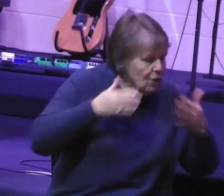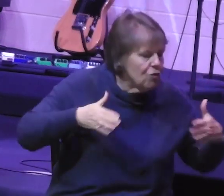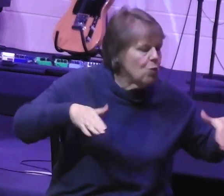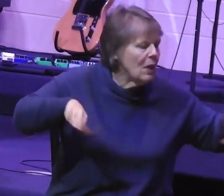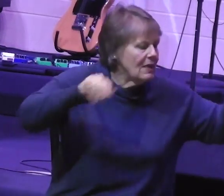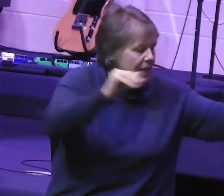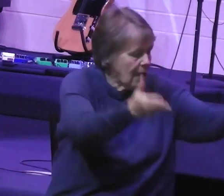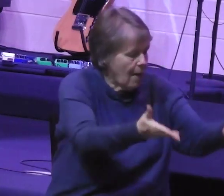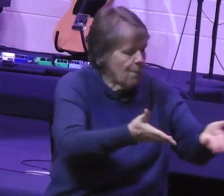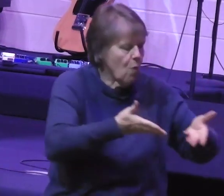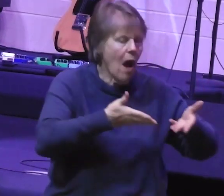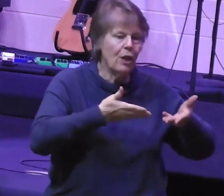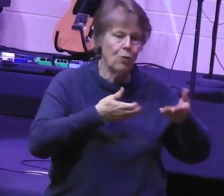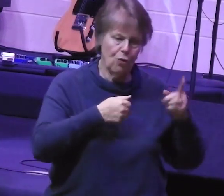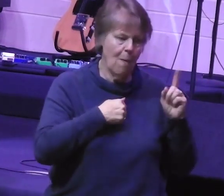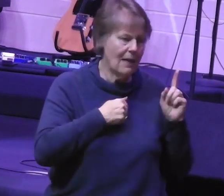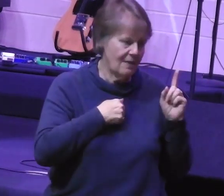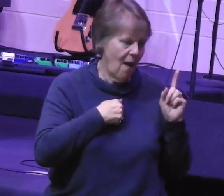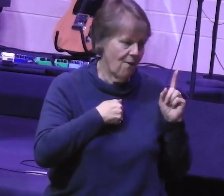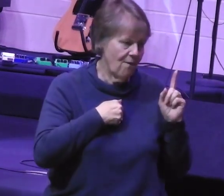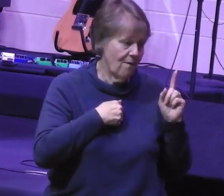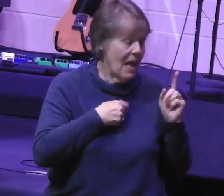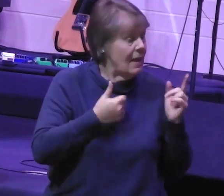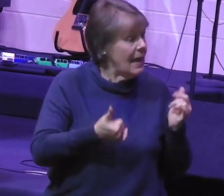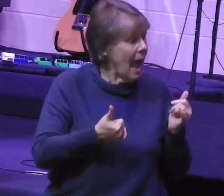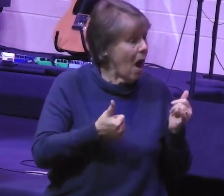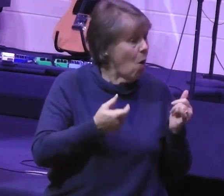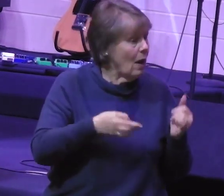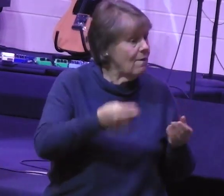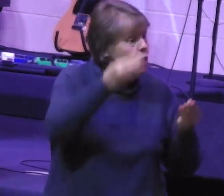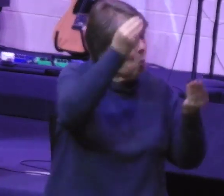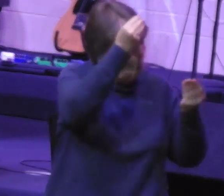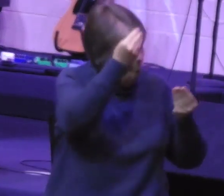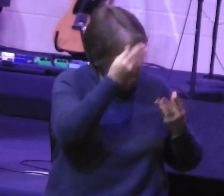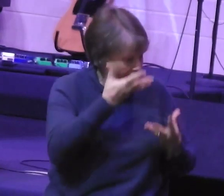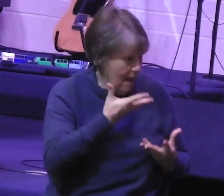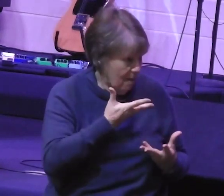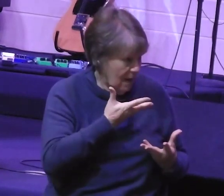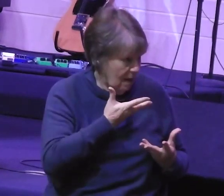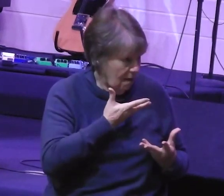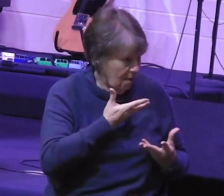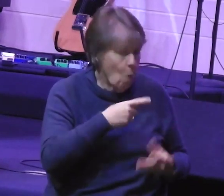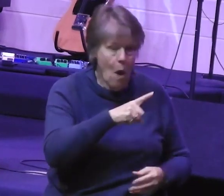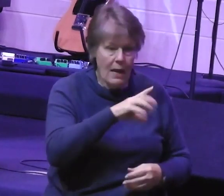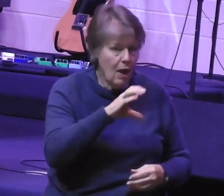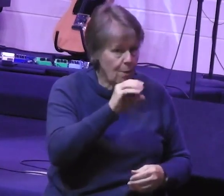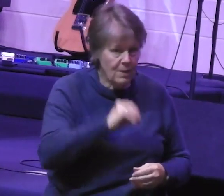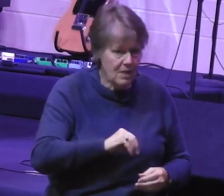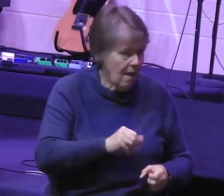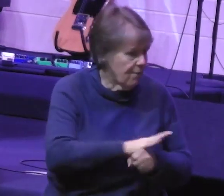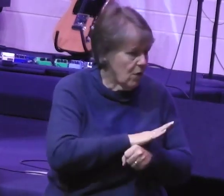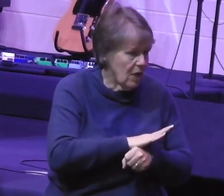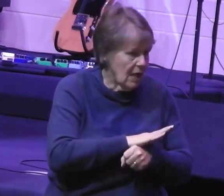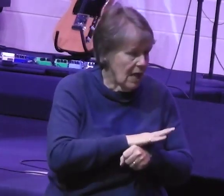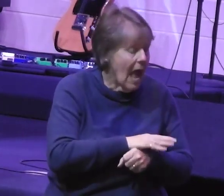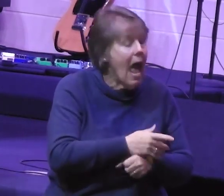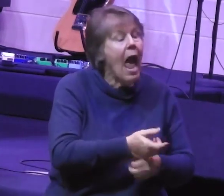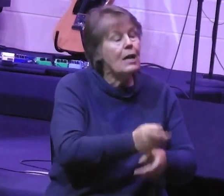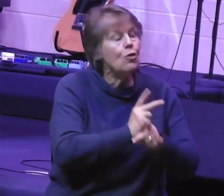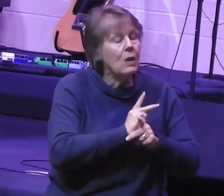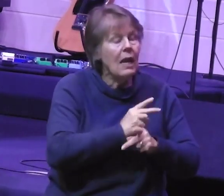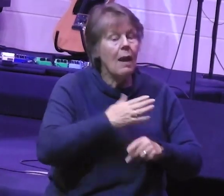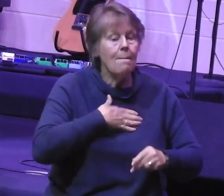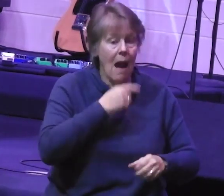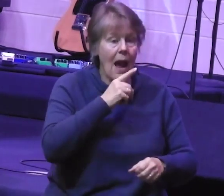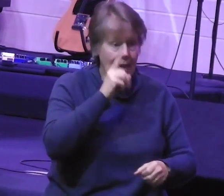Now, if you obey me fully and keep my covenant, then out of all the nations you